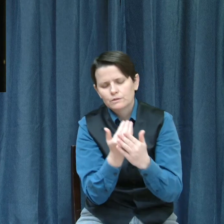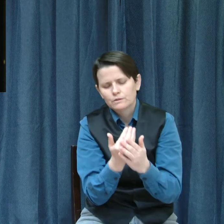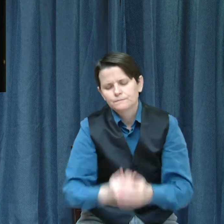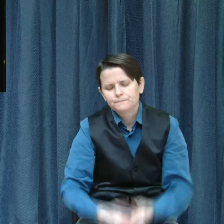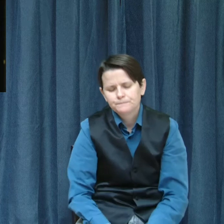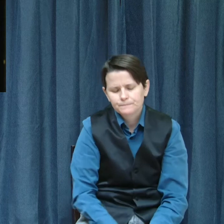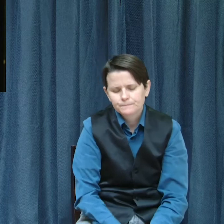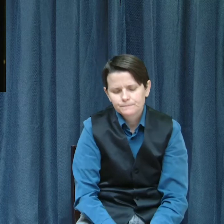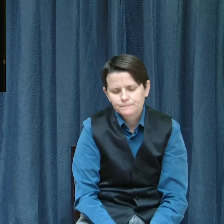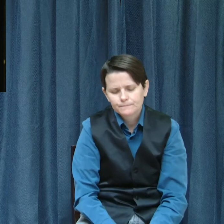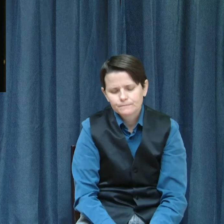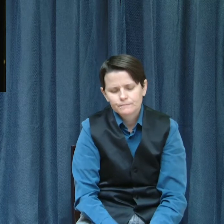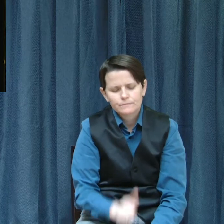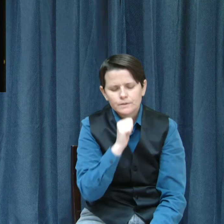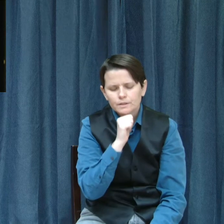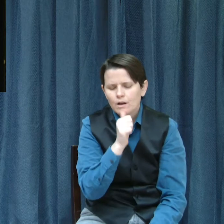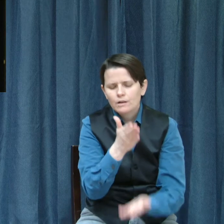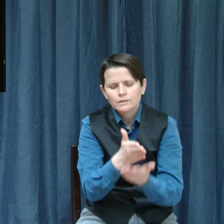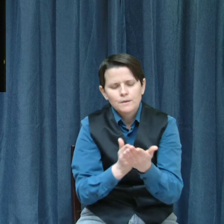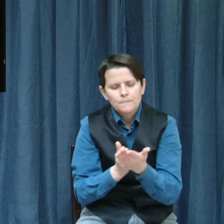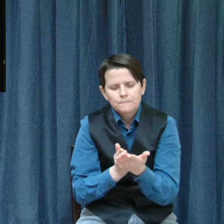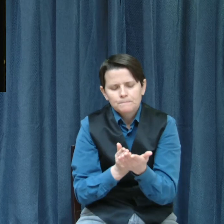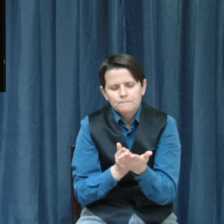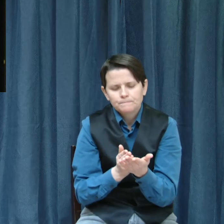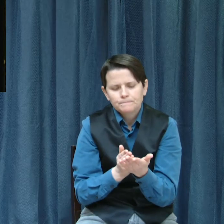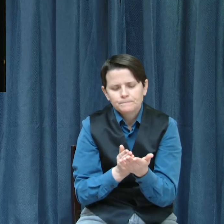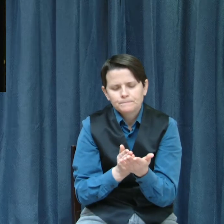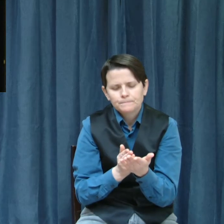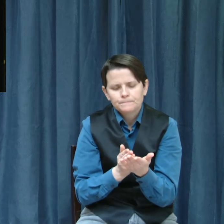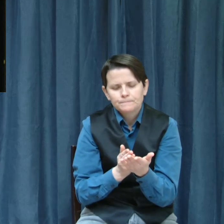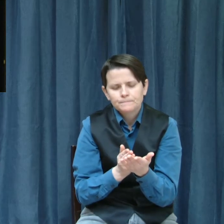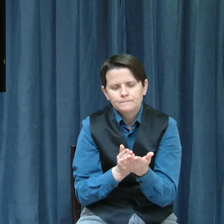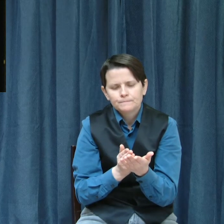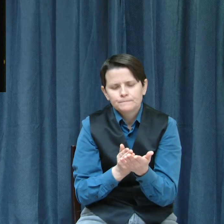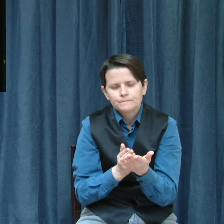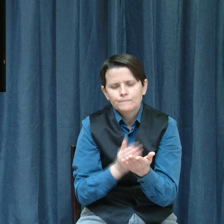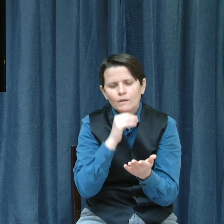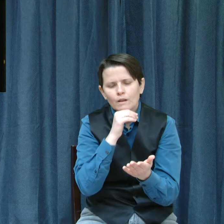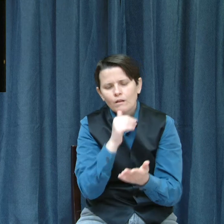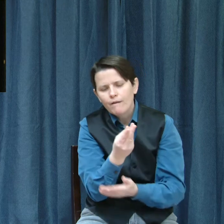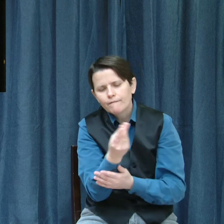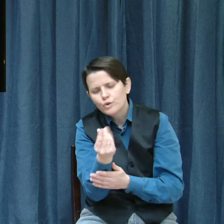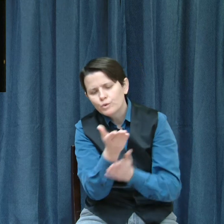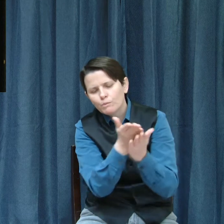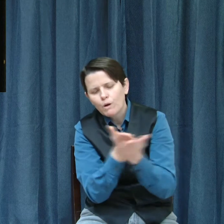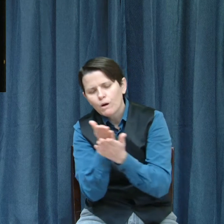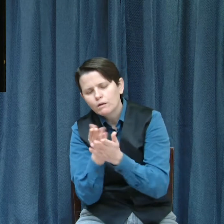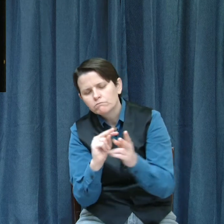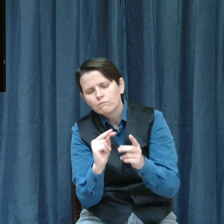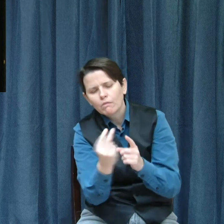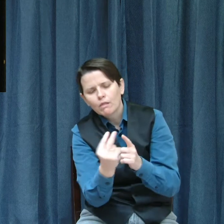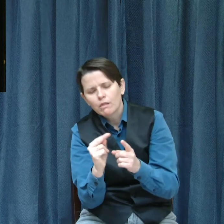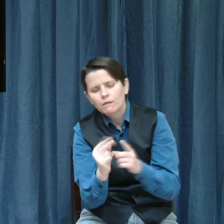Not some of it. Not certain aspects of it, but all of it.